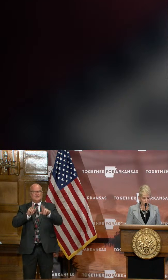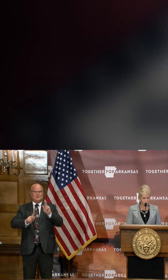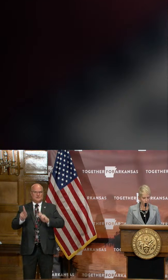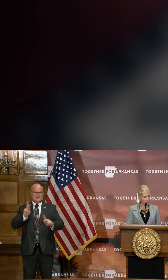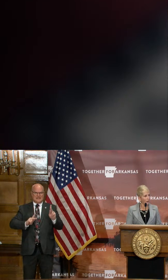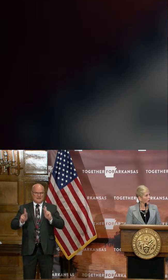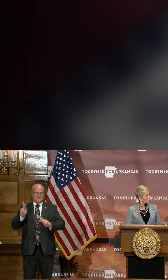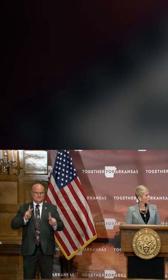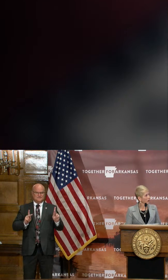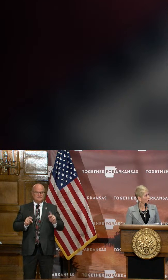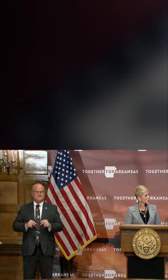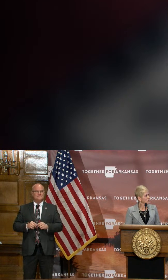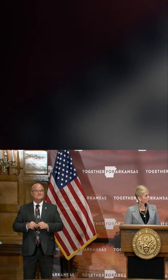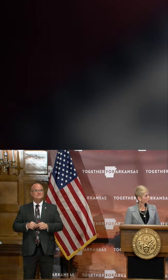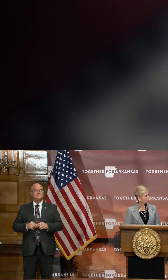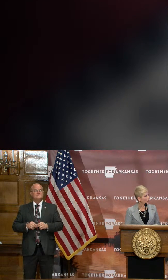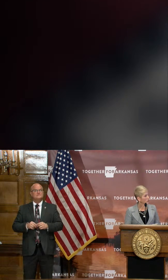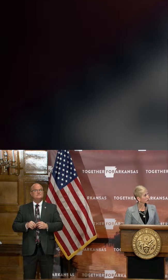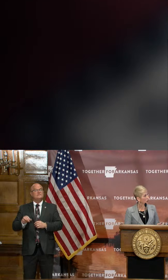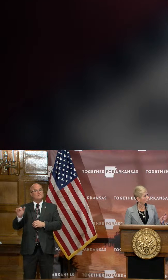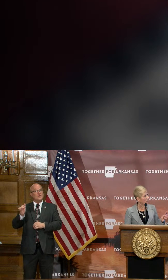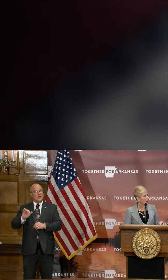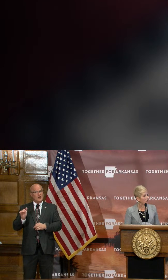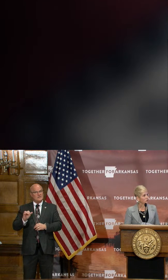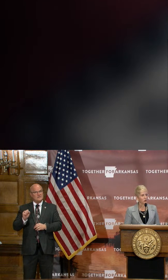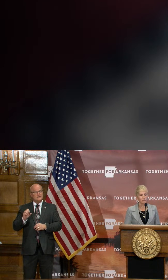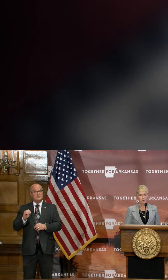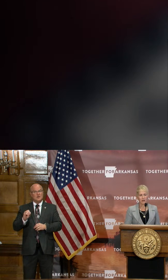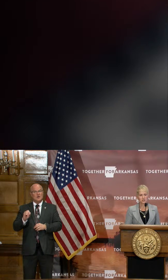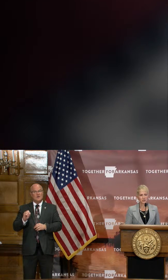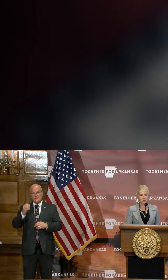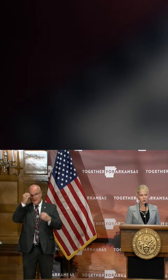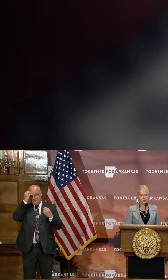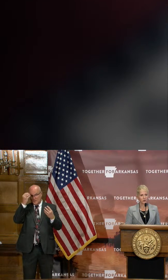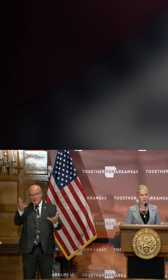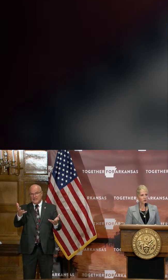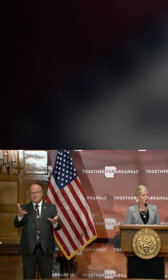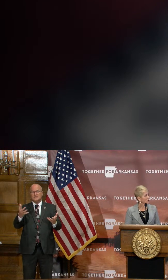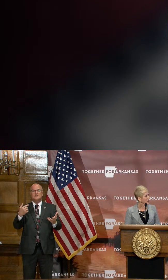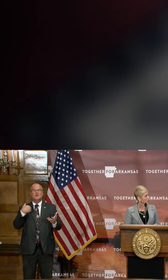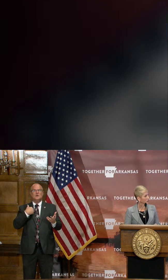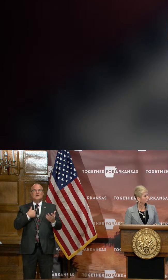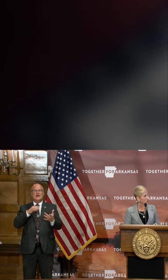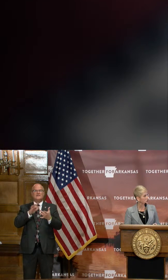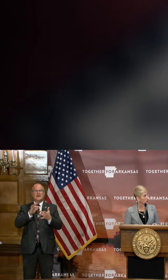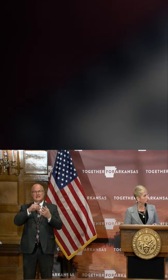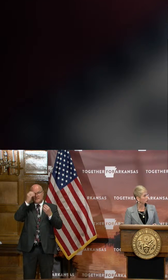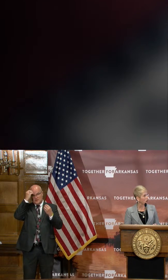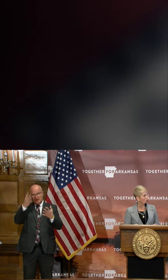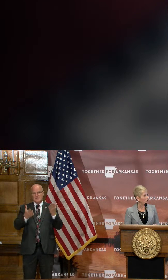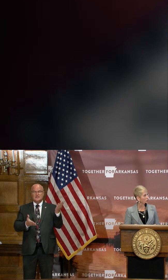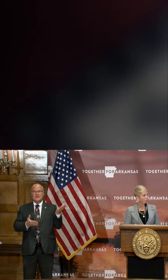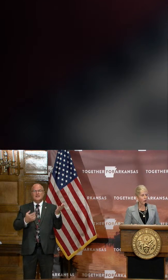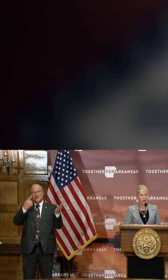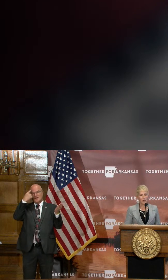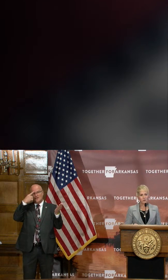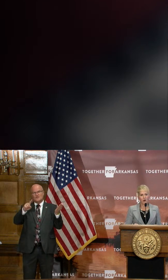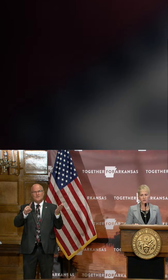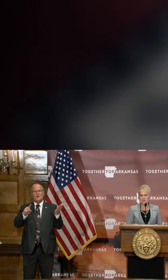personnel. We also, for information, we've got the contact information there for